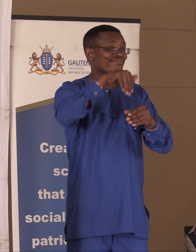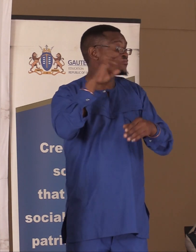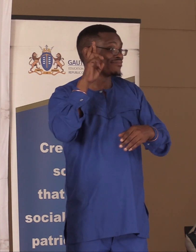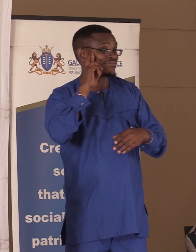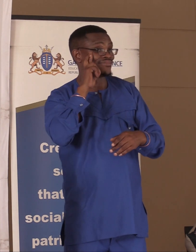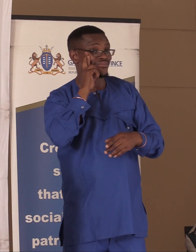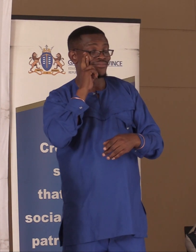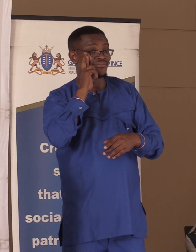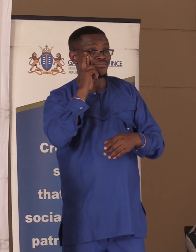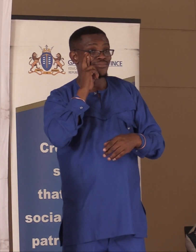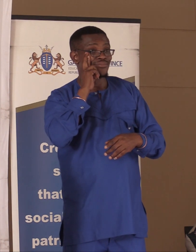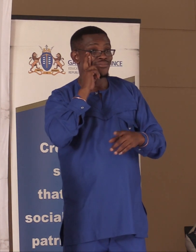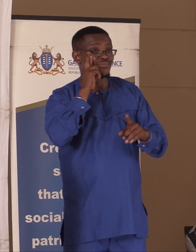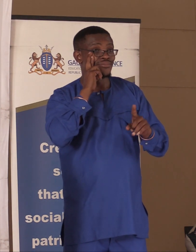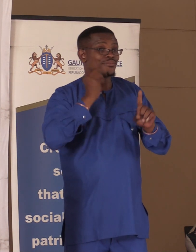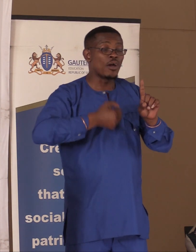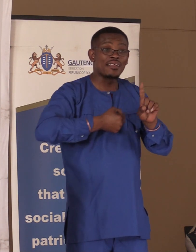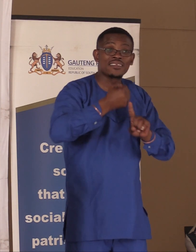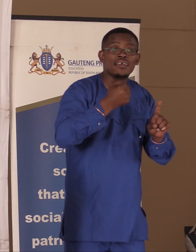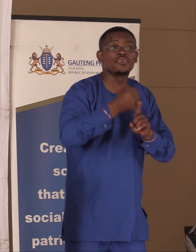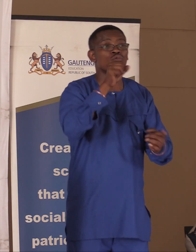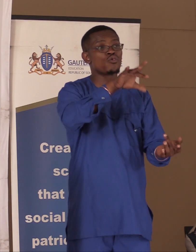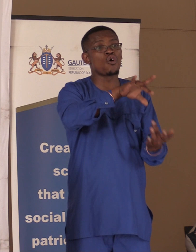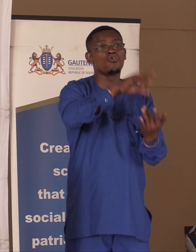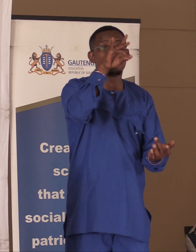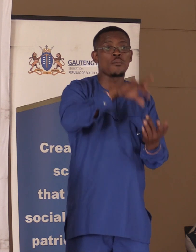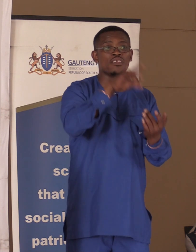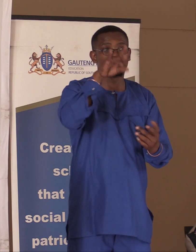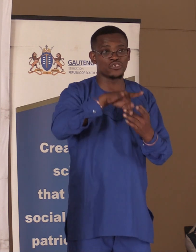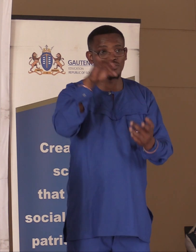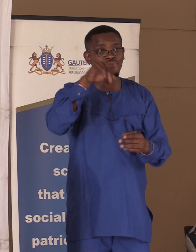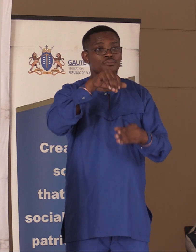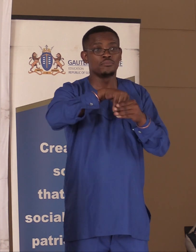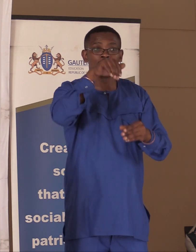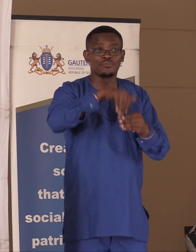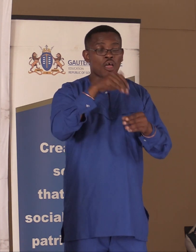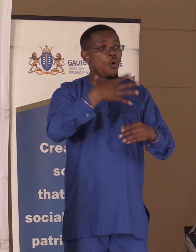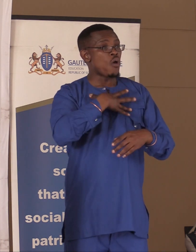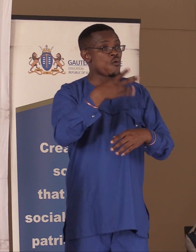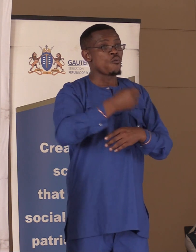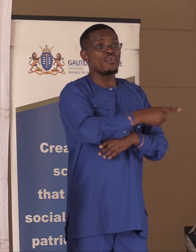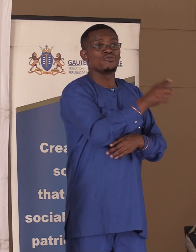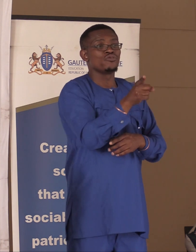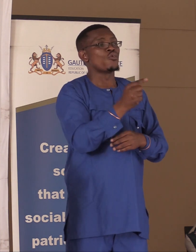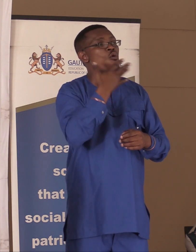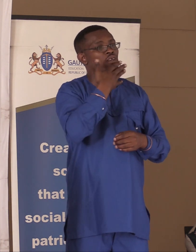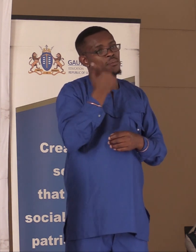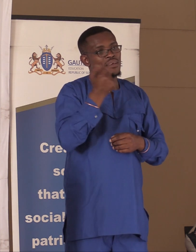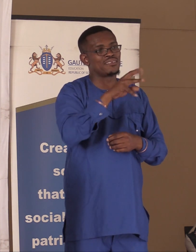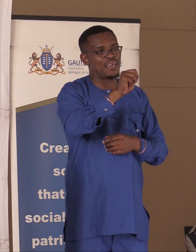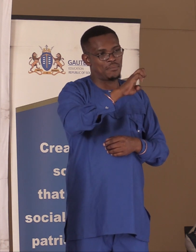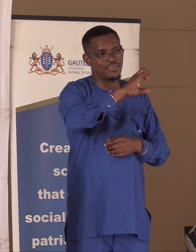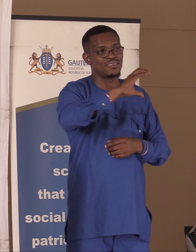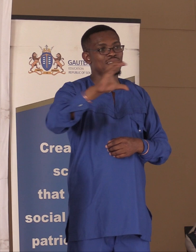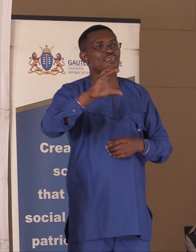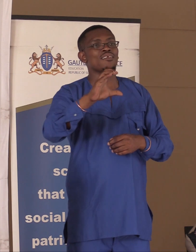We are starting with the nominations. We wish you all the best, MEC.